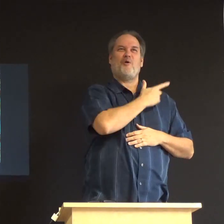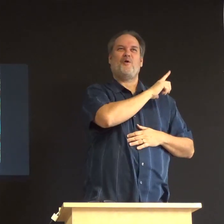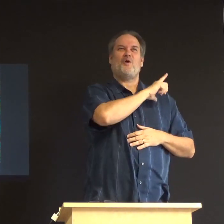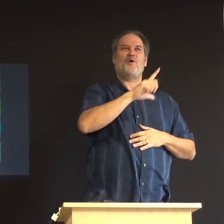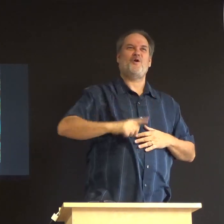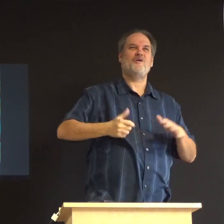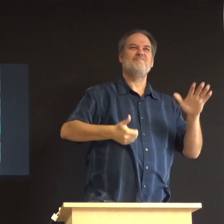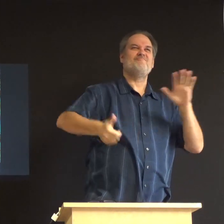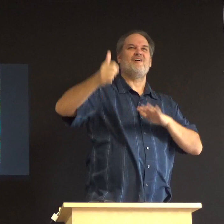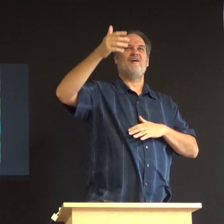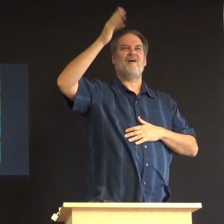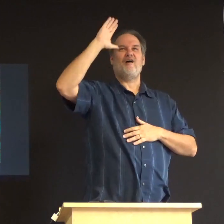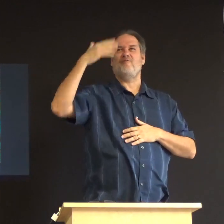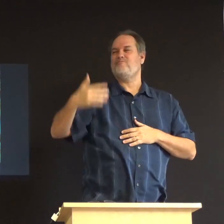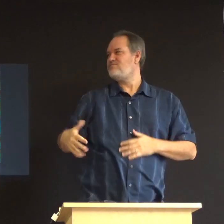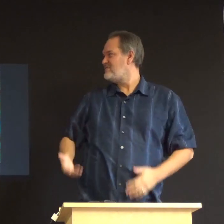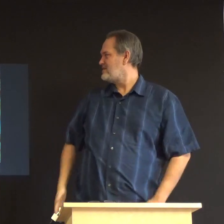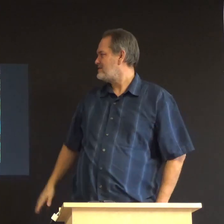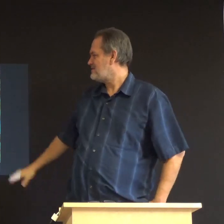full embodiment for the Lord.